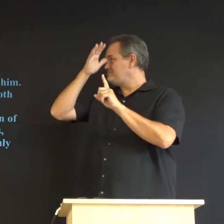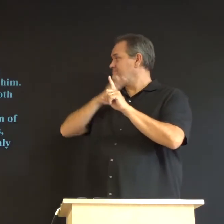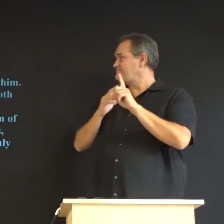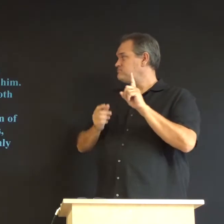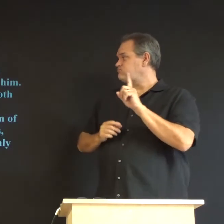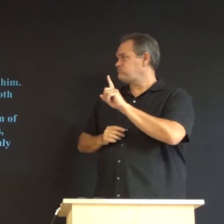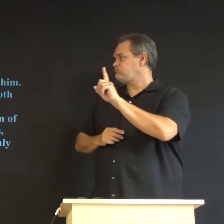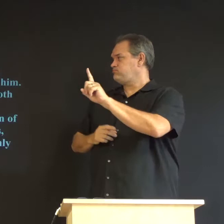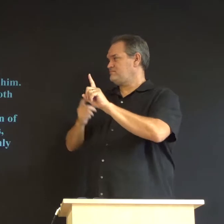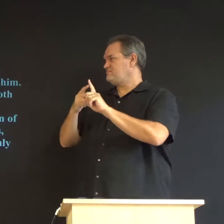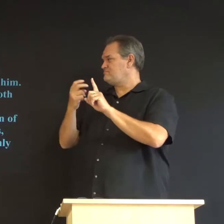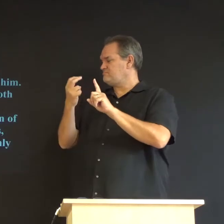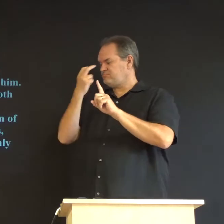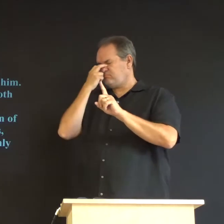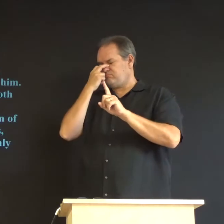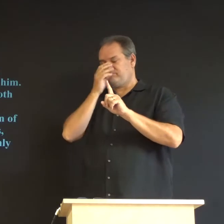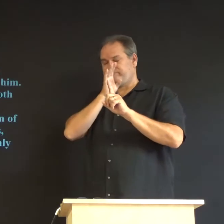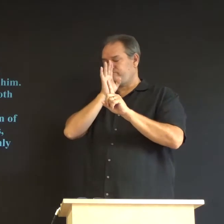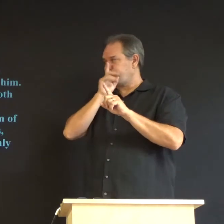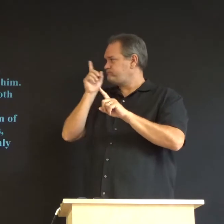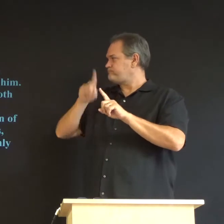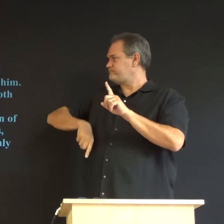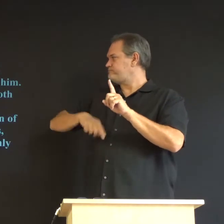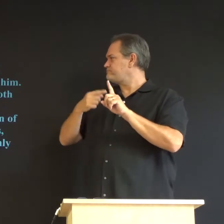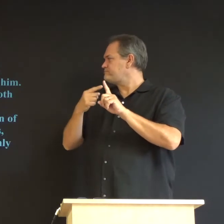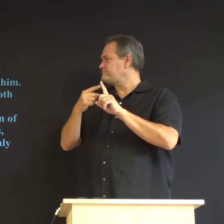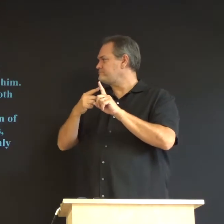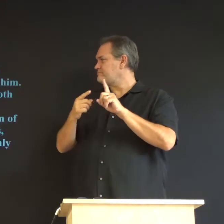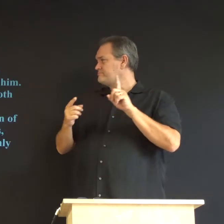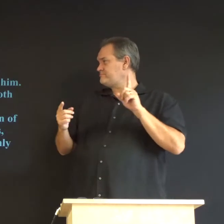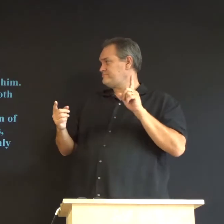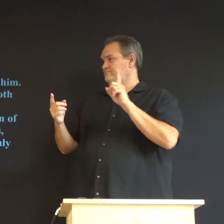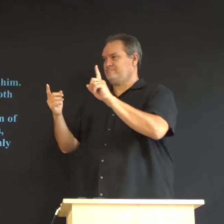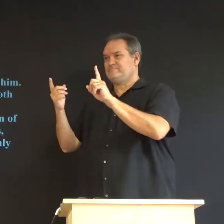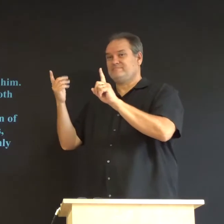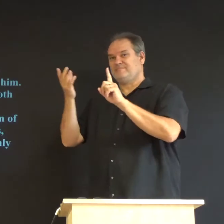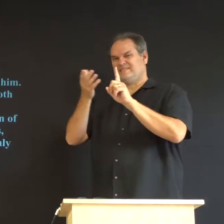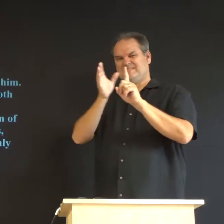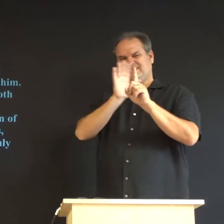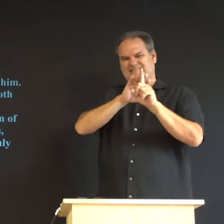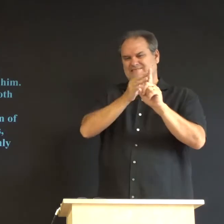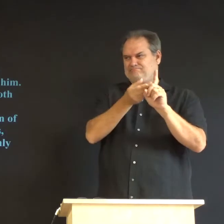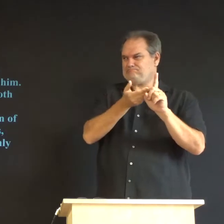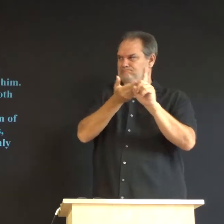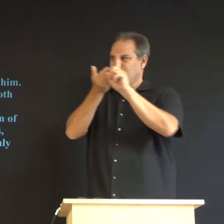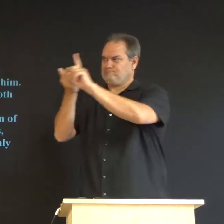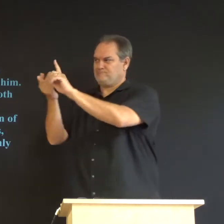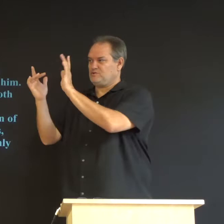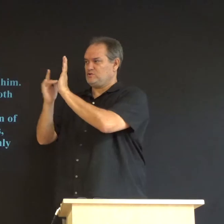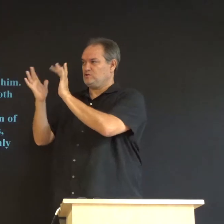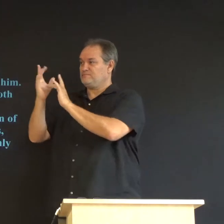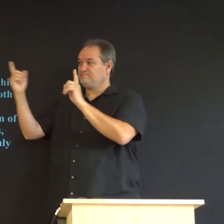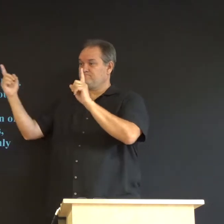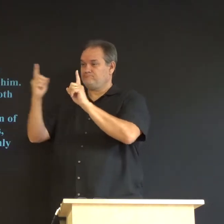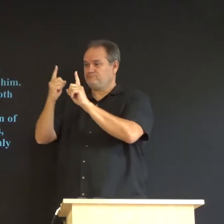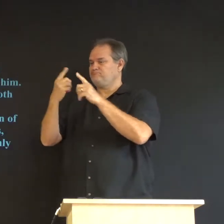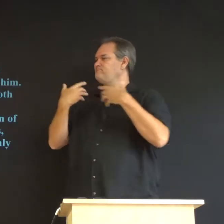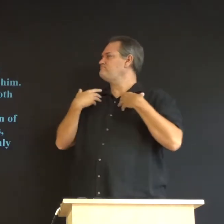Do you possess man who is blind and unable to speak with breath to him? Do you know then that the man could both speak